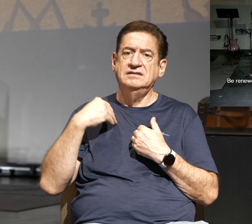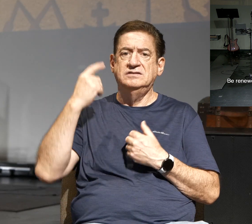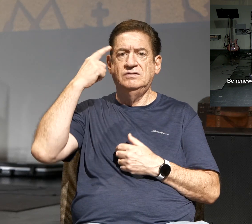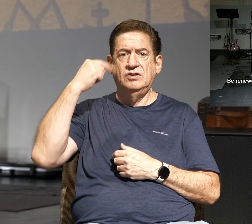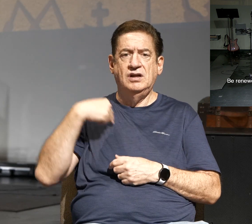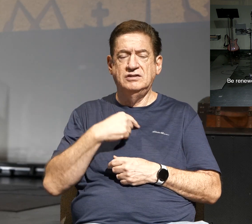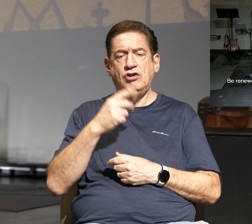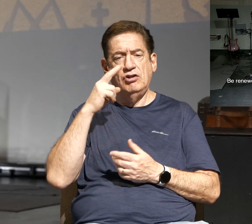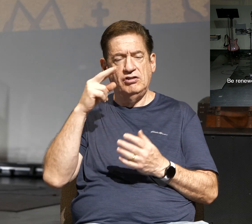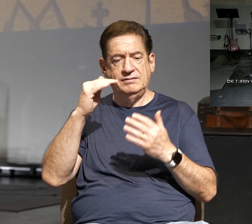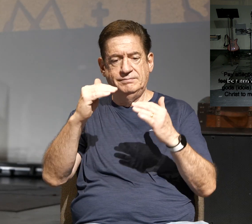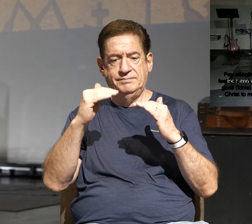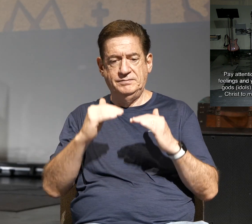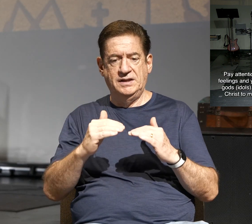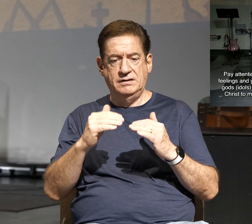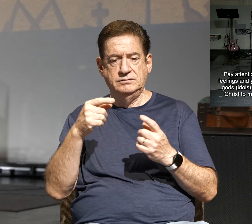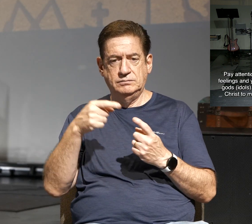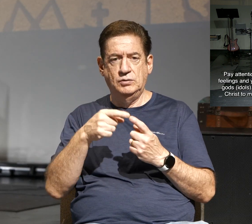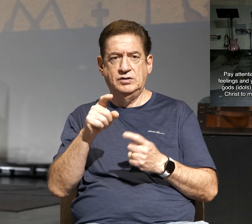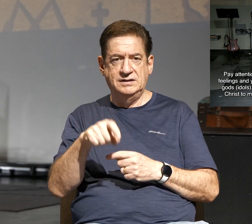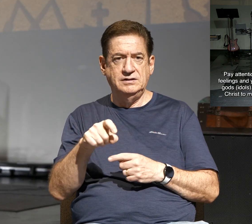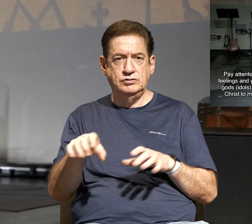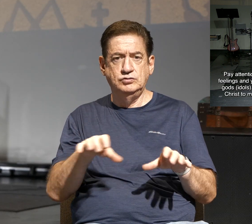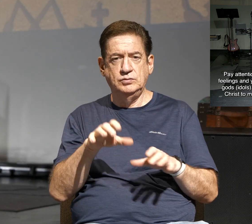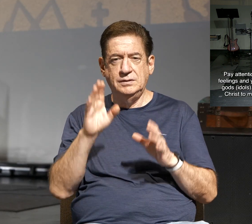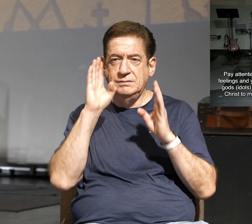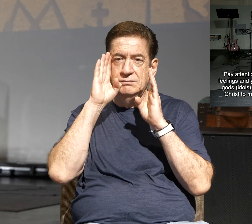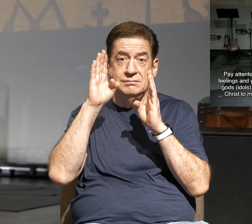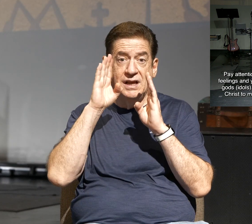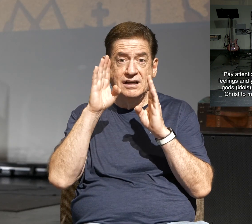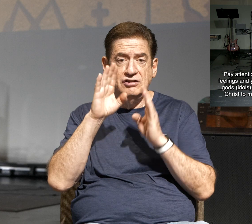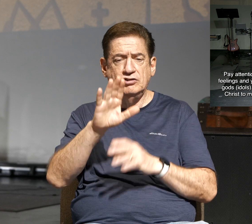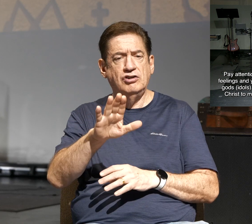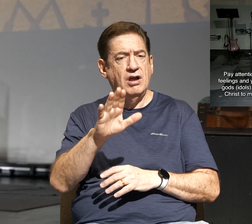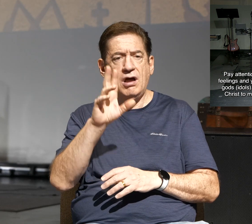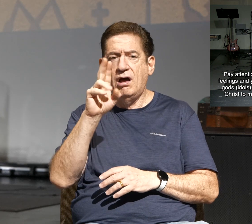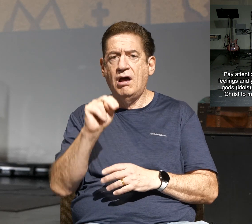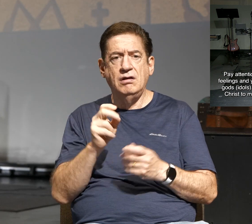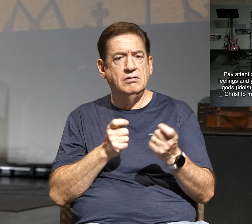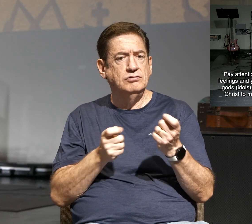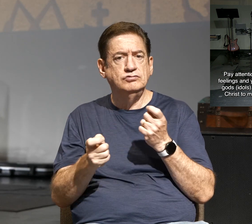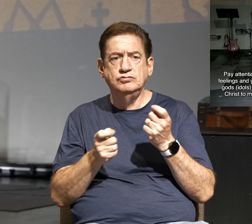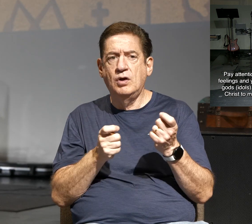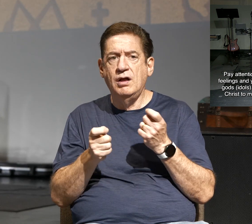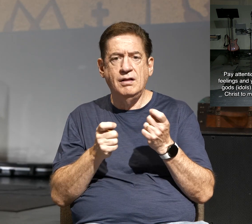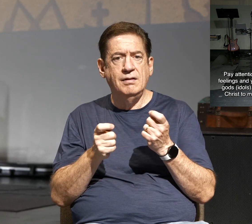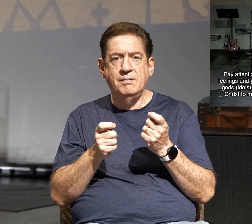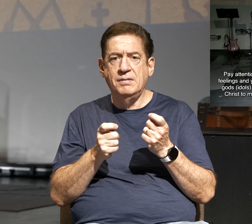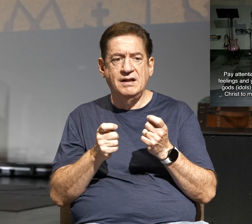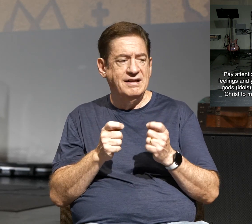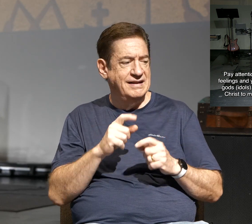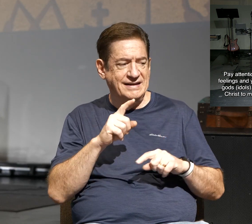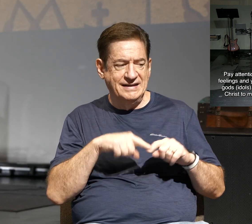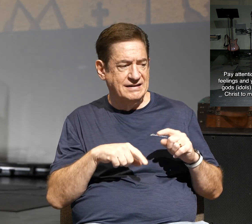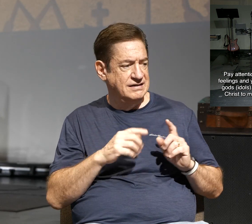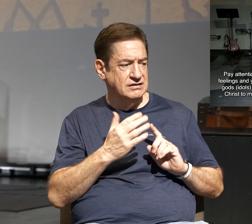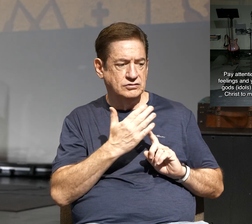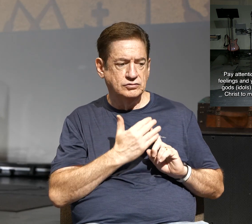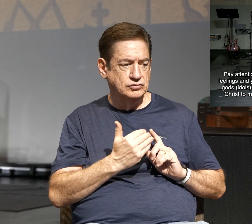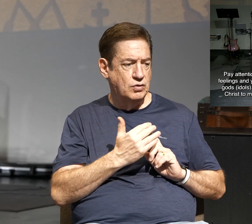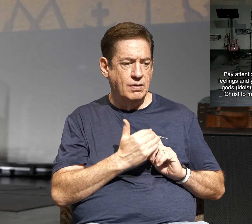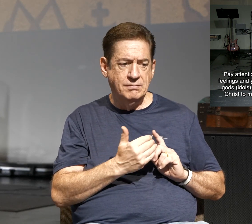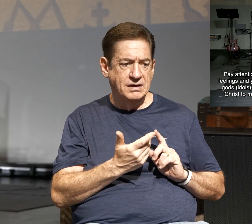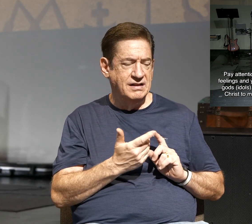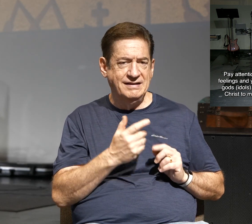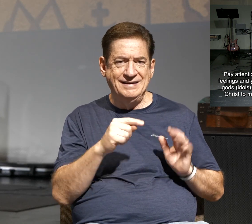next point, and this is what you need to learn to do. Pay attention to your uncontrollable and inconsolable negative